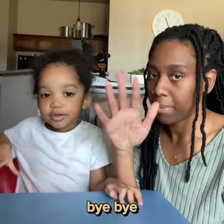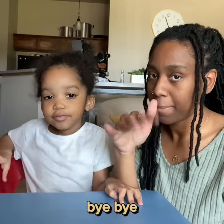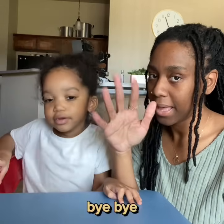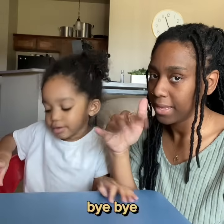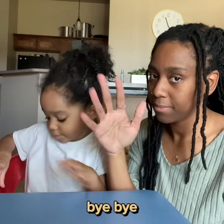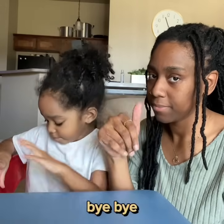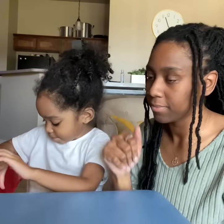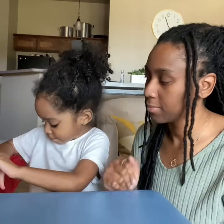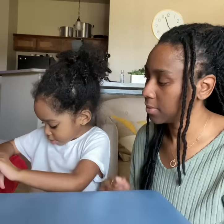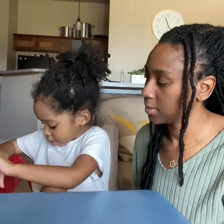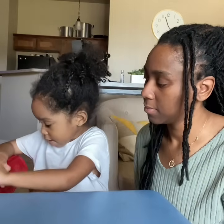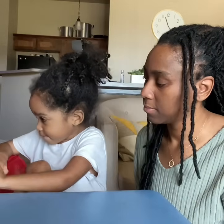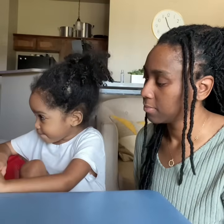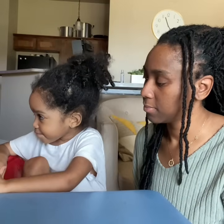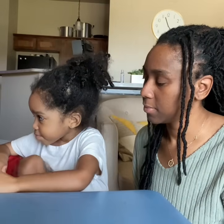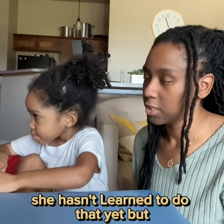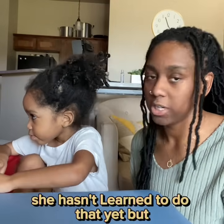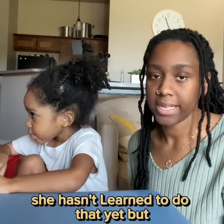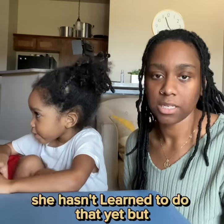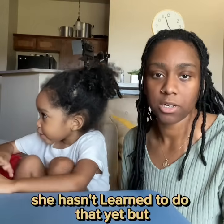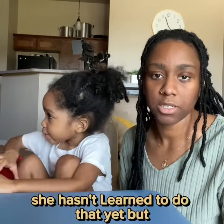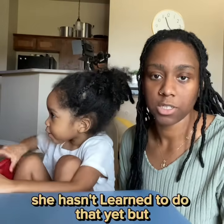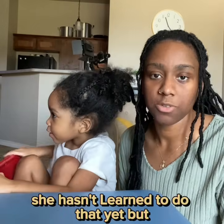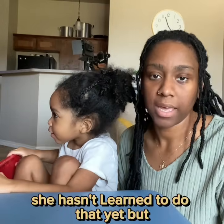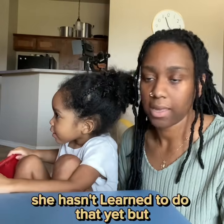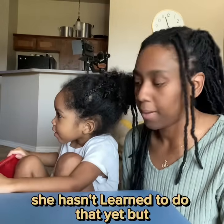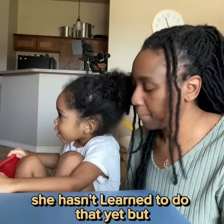Bye-bye. She hasn't learned to do that yet, but